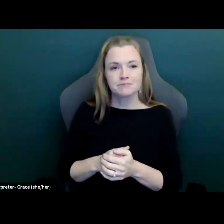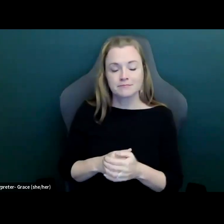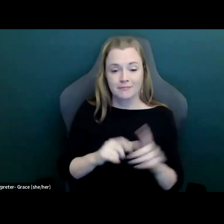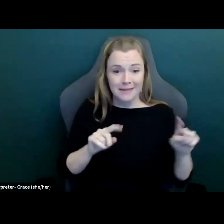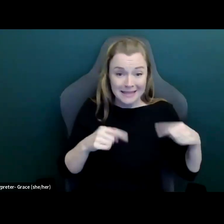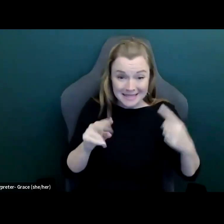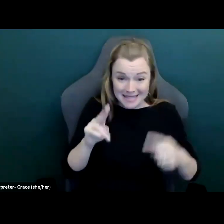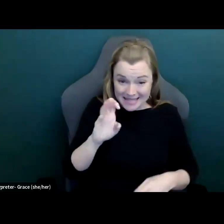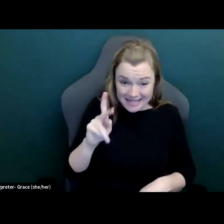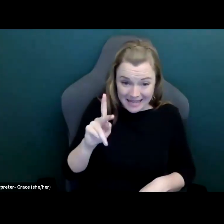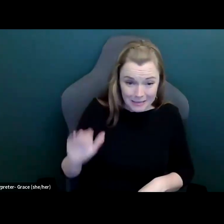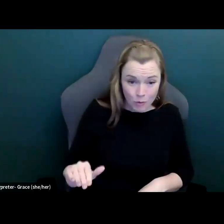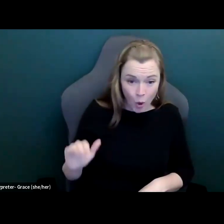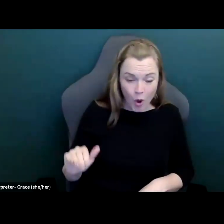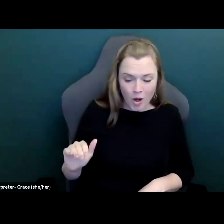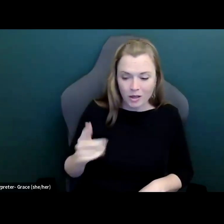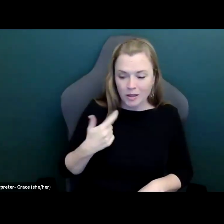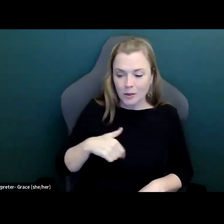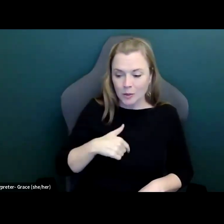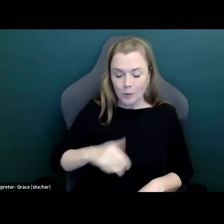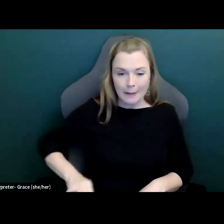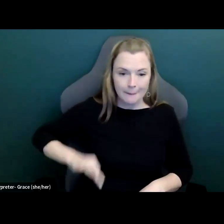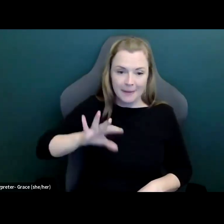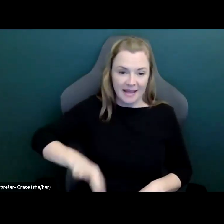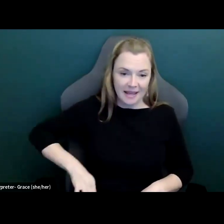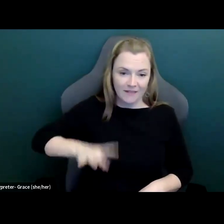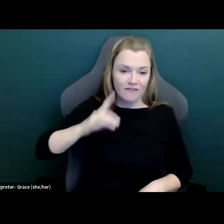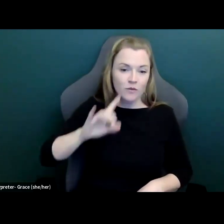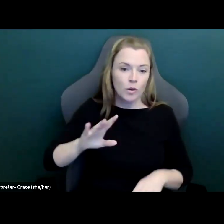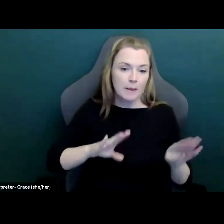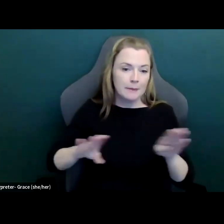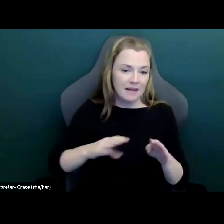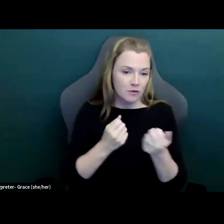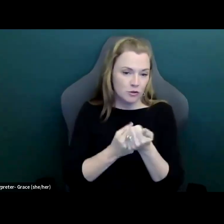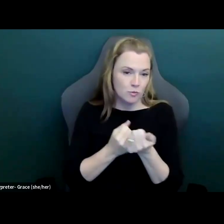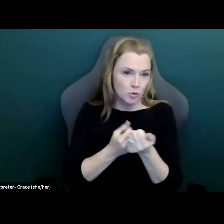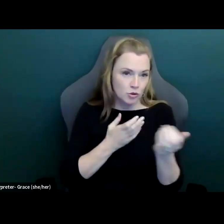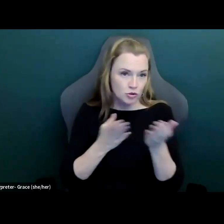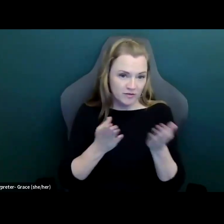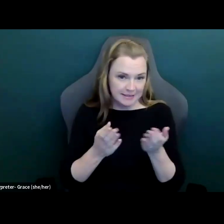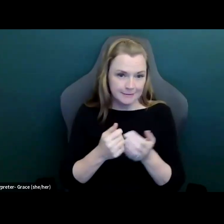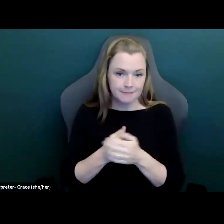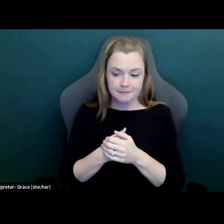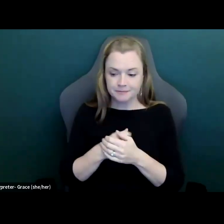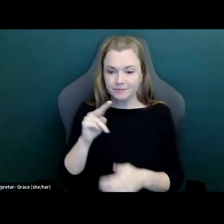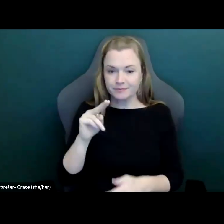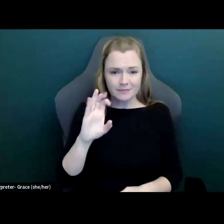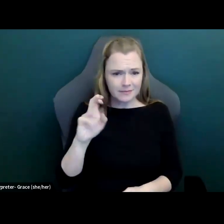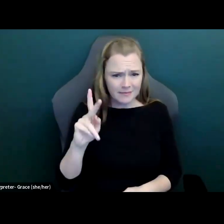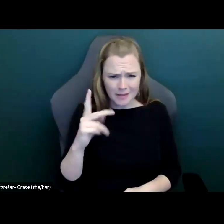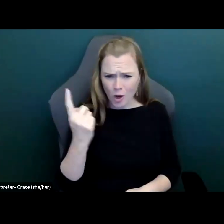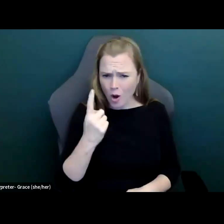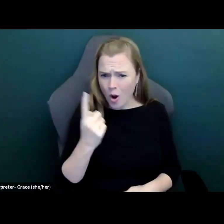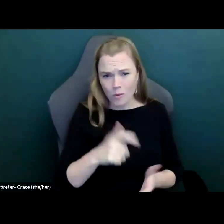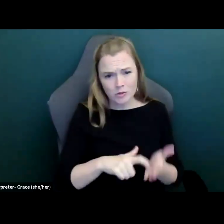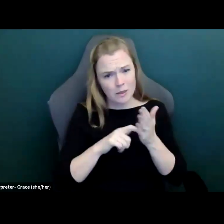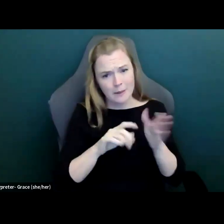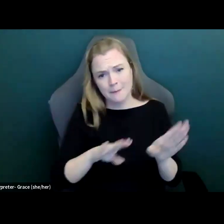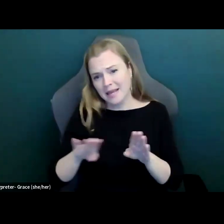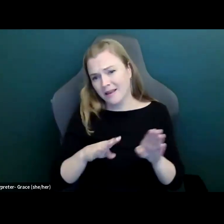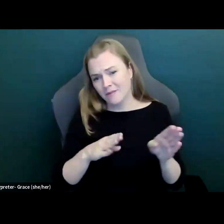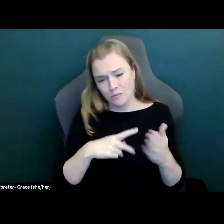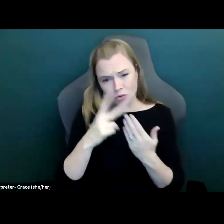small child, we had been paying out of pocket for behavioral support services. Nick has always required behavior programs